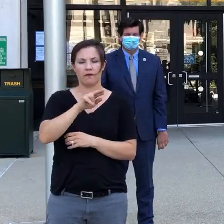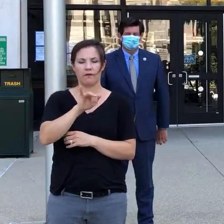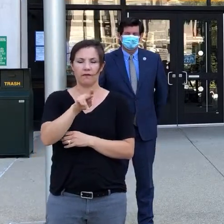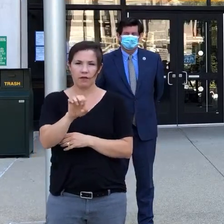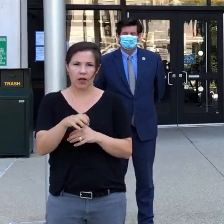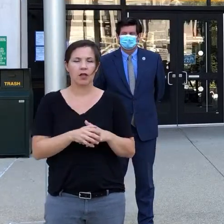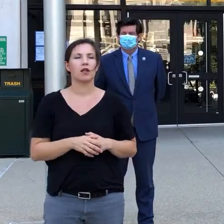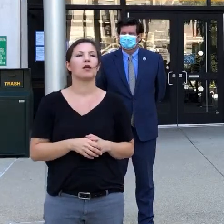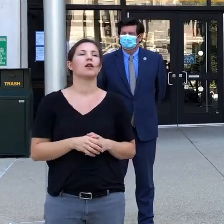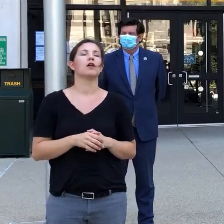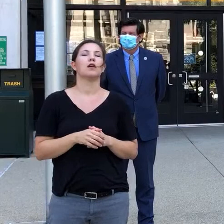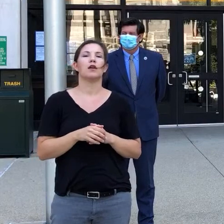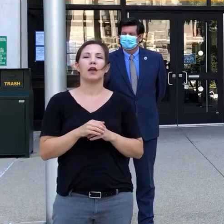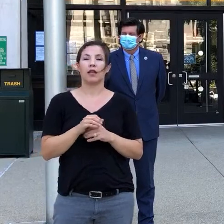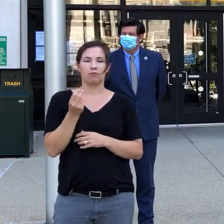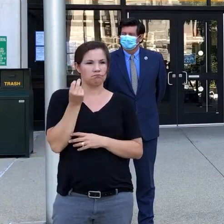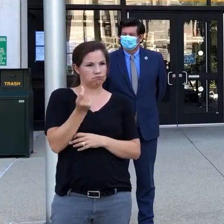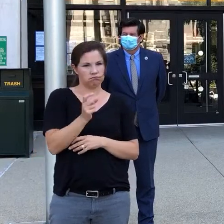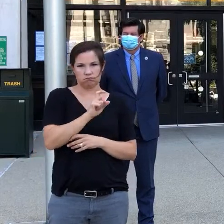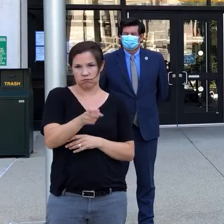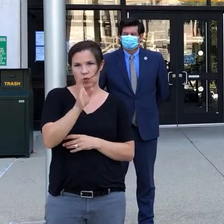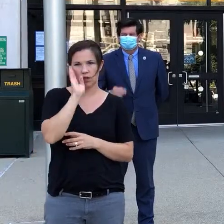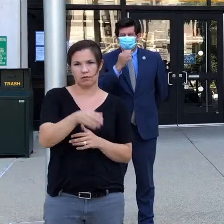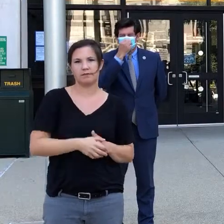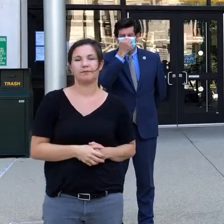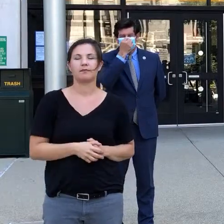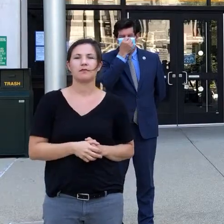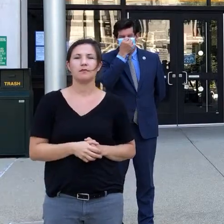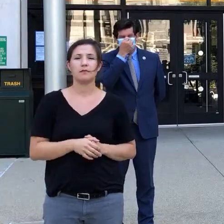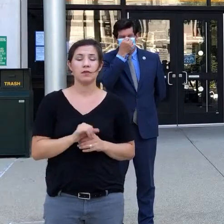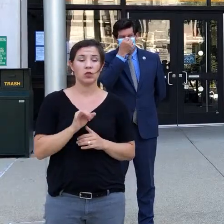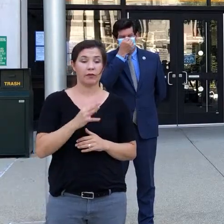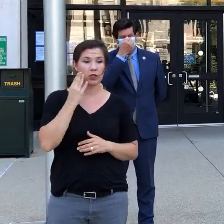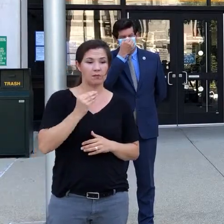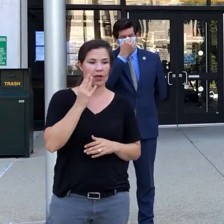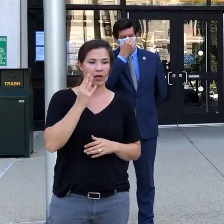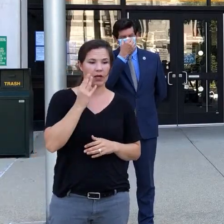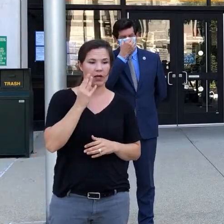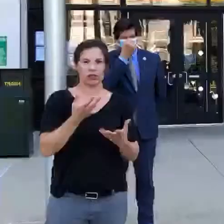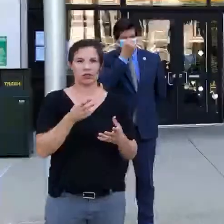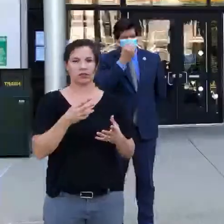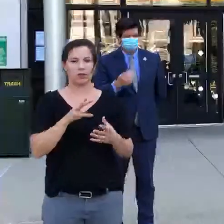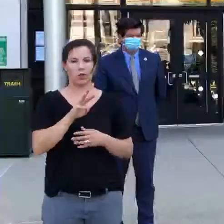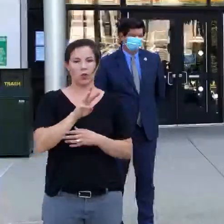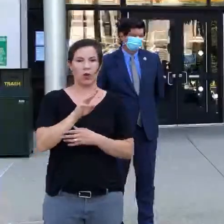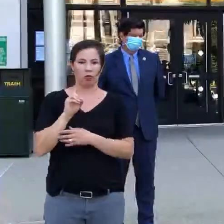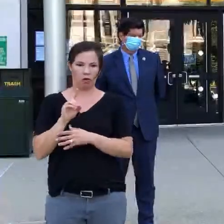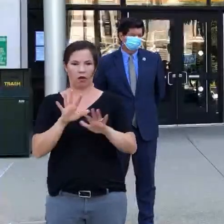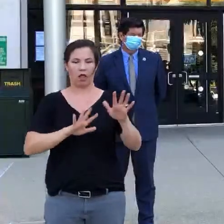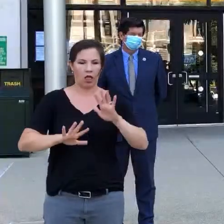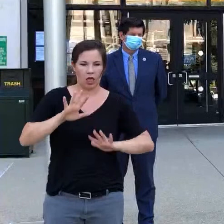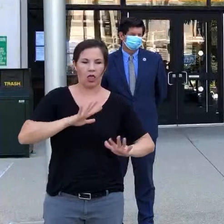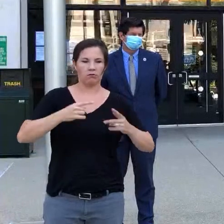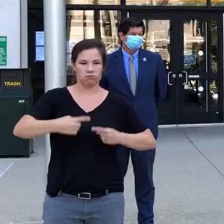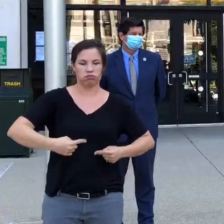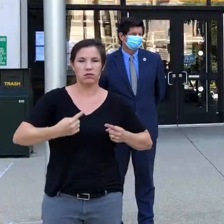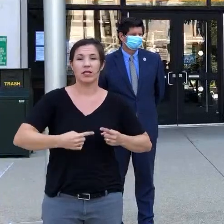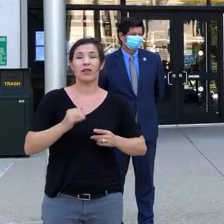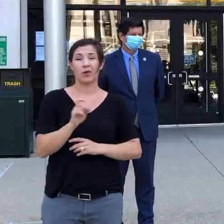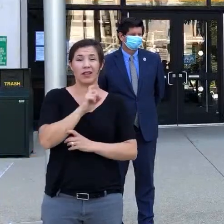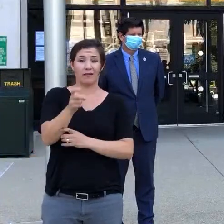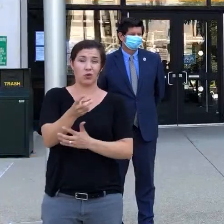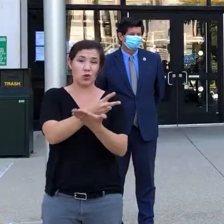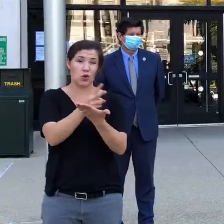actually get a dosing on the spot if you're in withdrawal, and walk away with actually a prescription for a 2-week supply, not